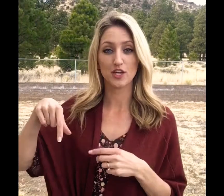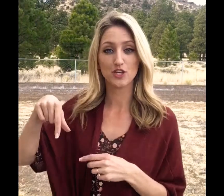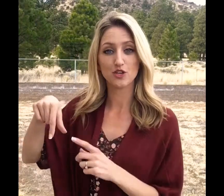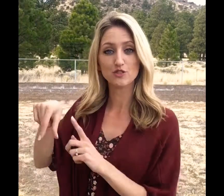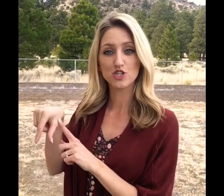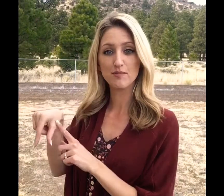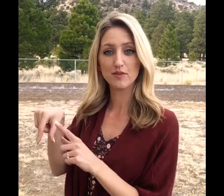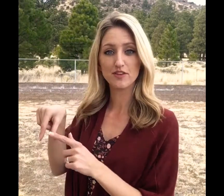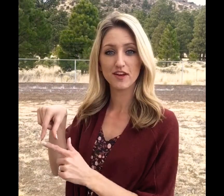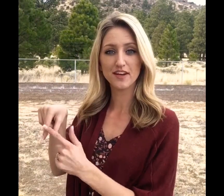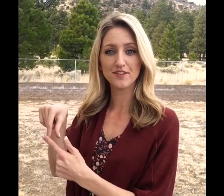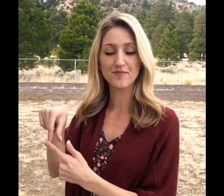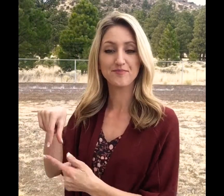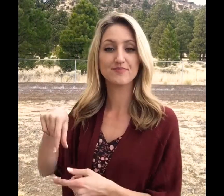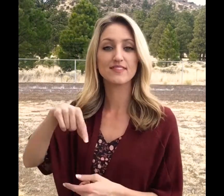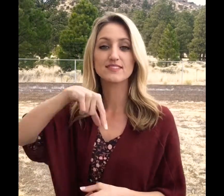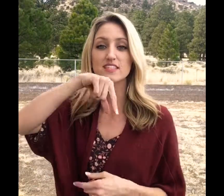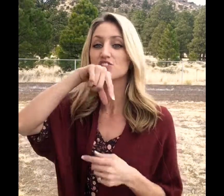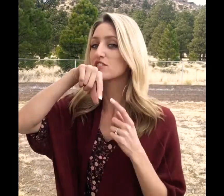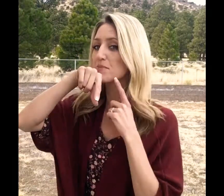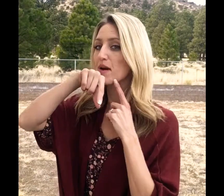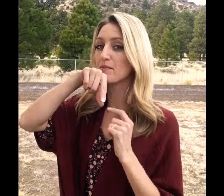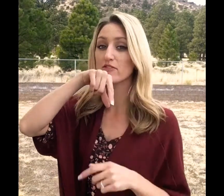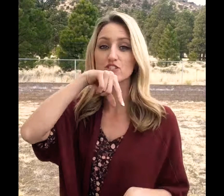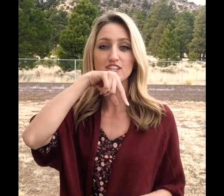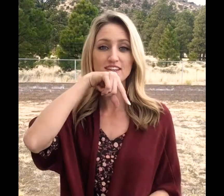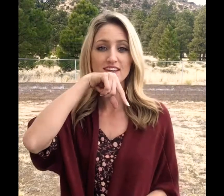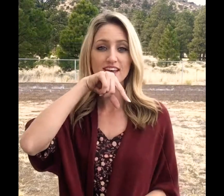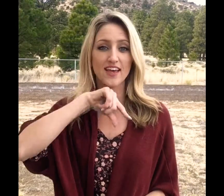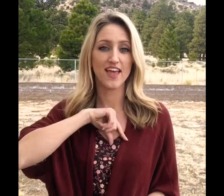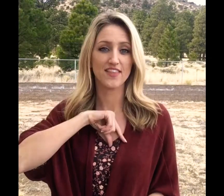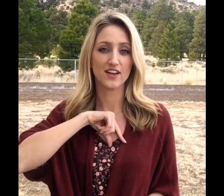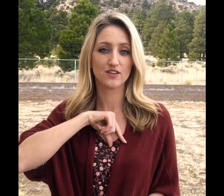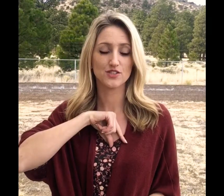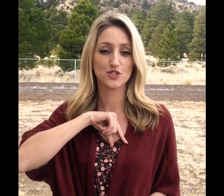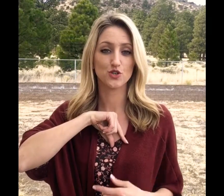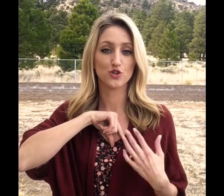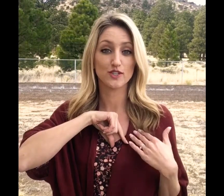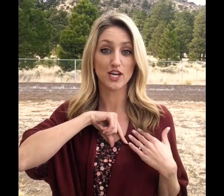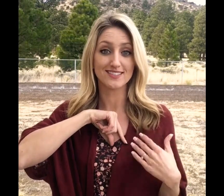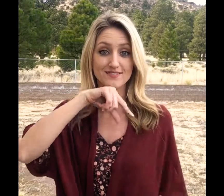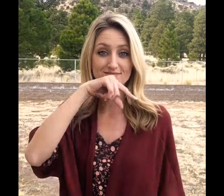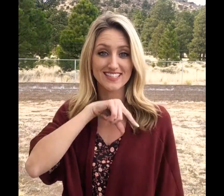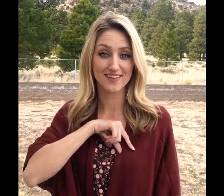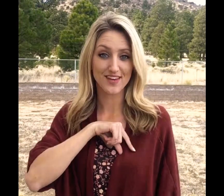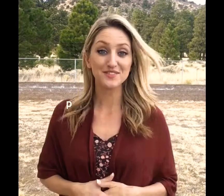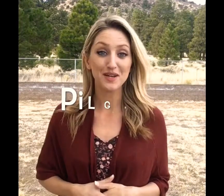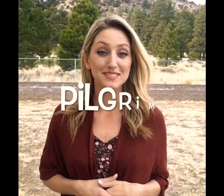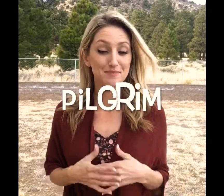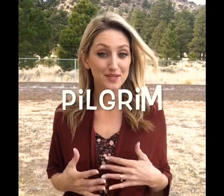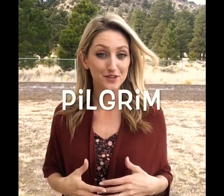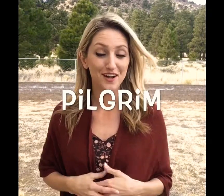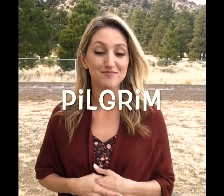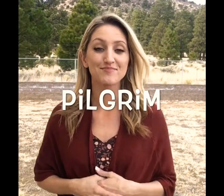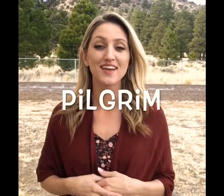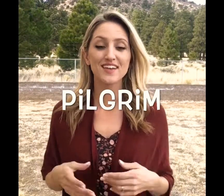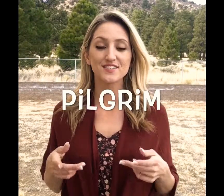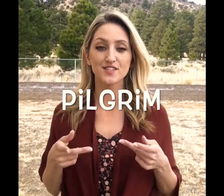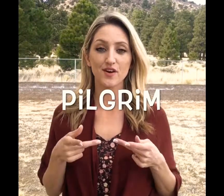a Q shape with your hand. Touches the bottom of your chin and then goes to your chest. Thanksgiving. Next one is pilgrim. So